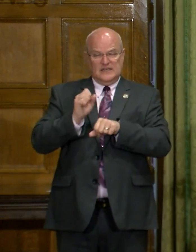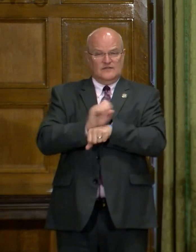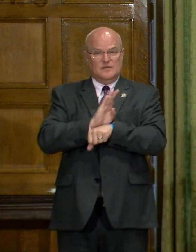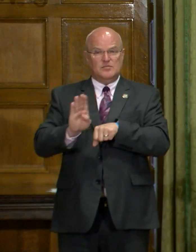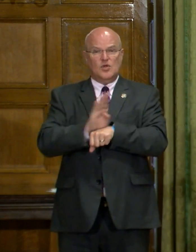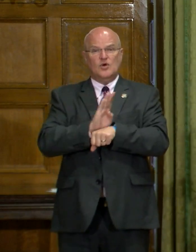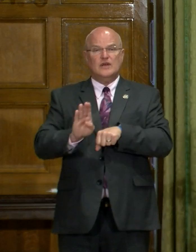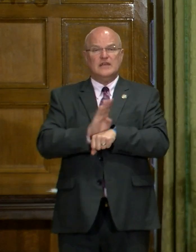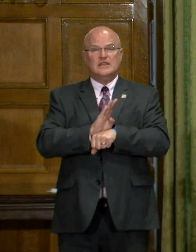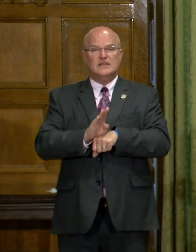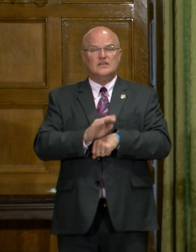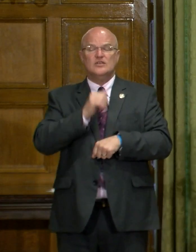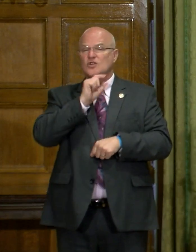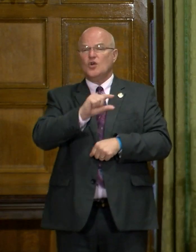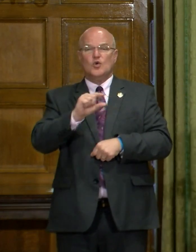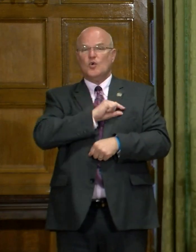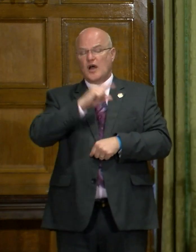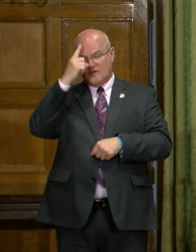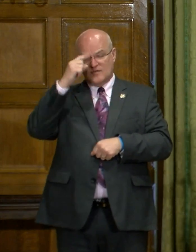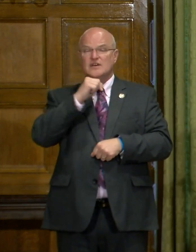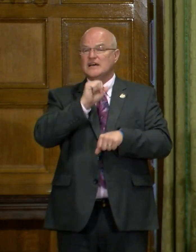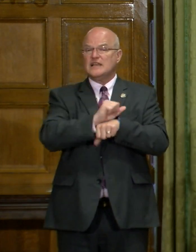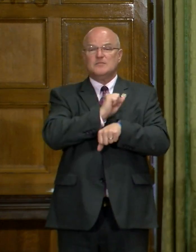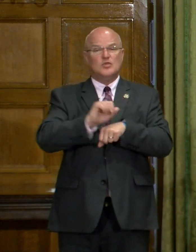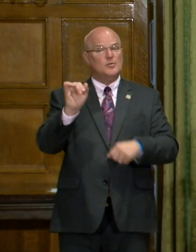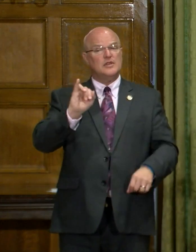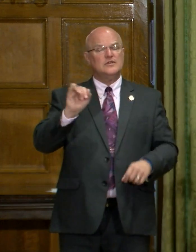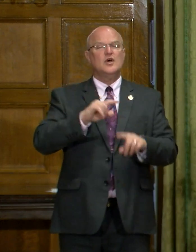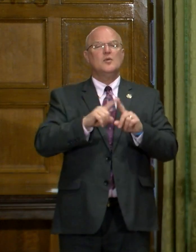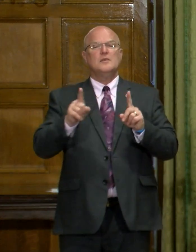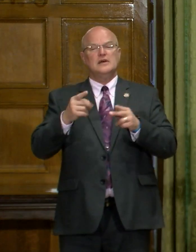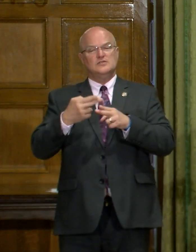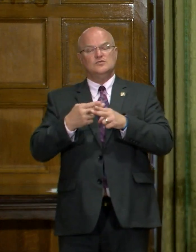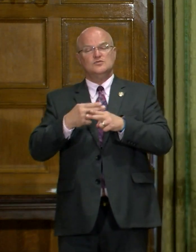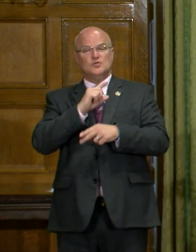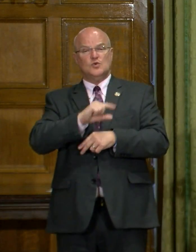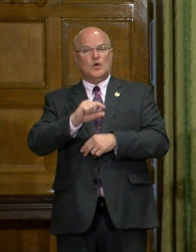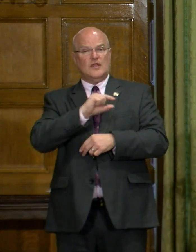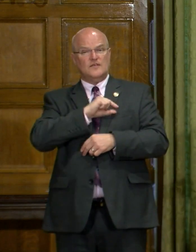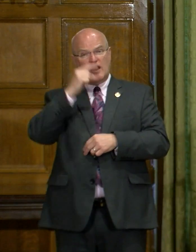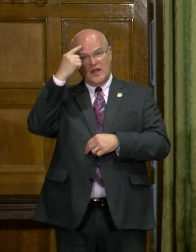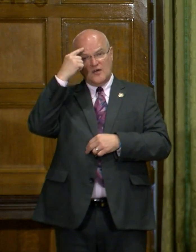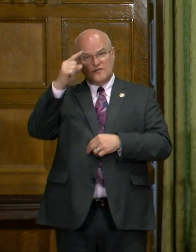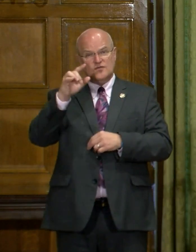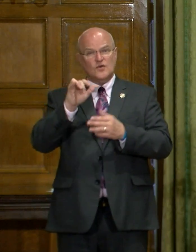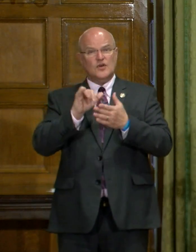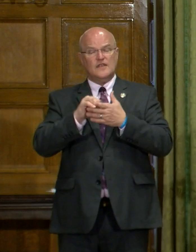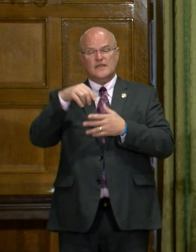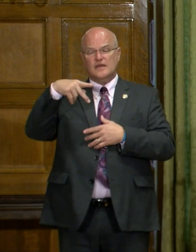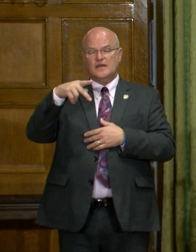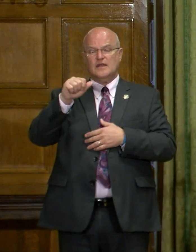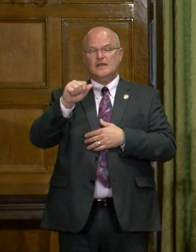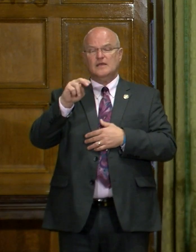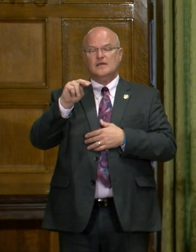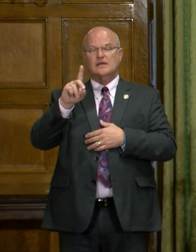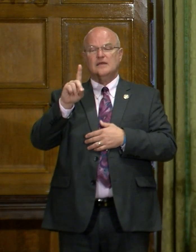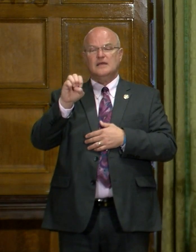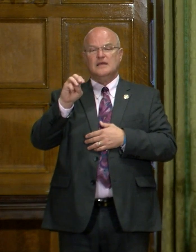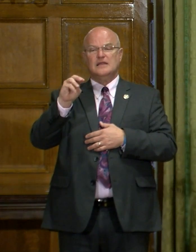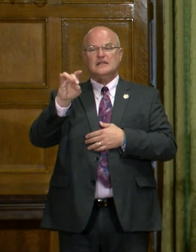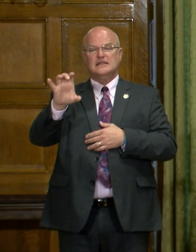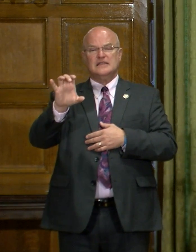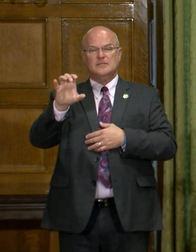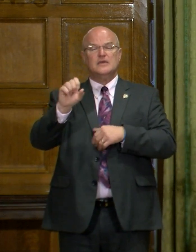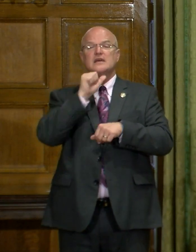self-employed, you don't qualify for unemployment insurance, but you will soon qualify for pandemic